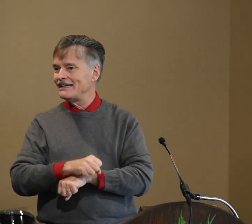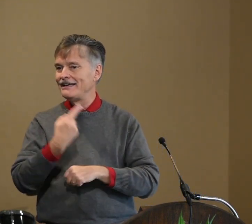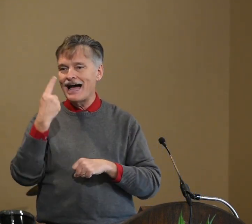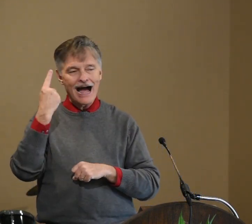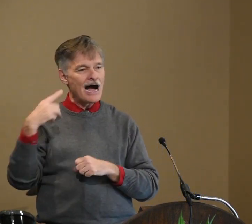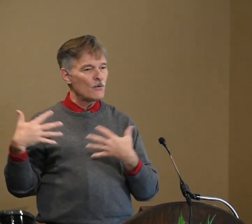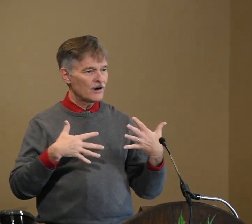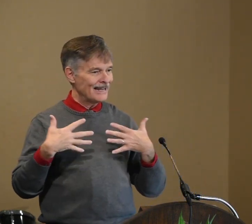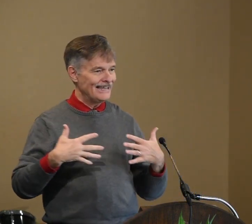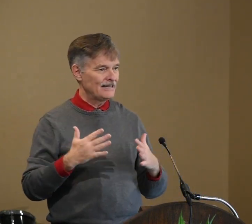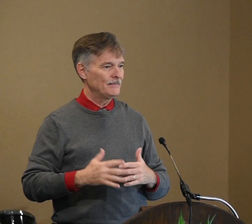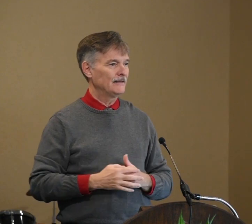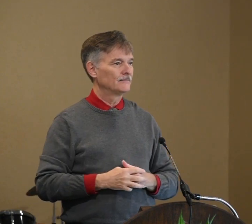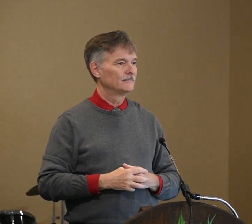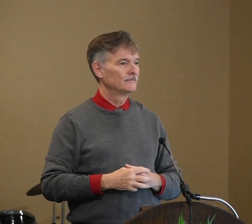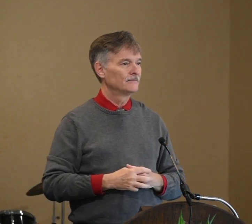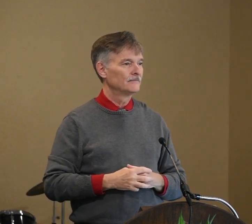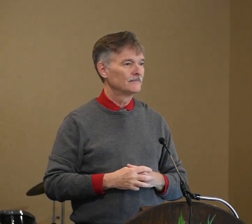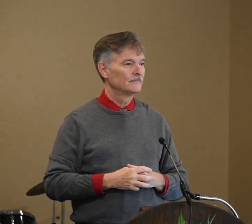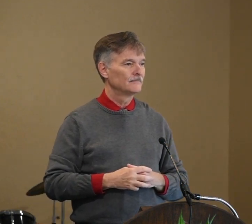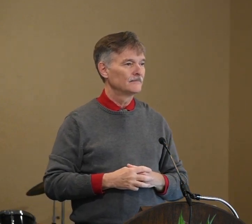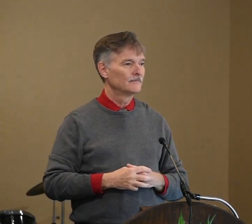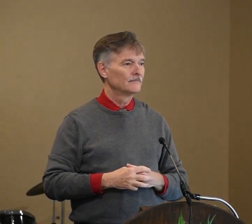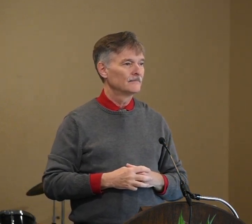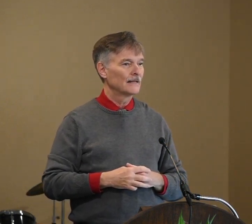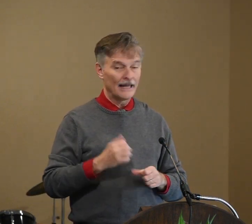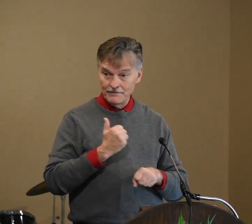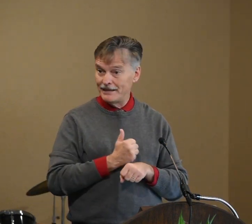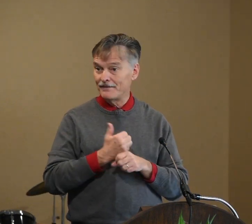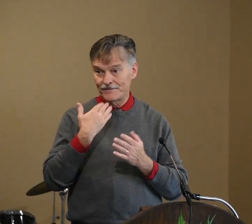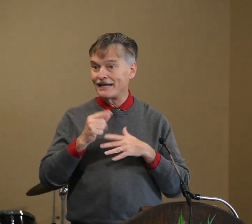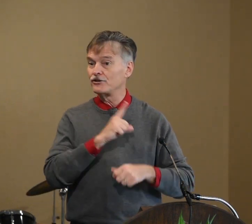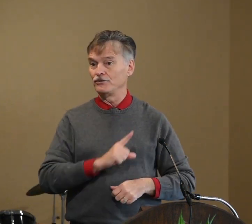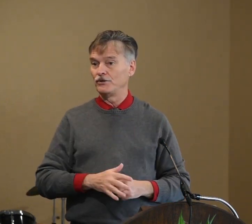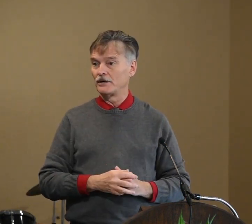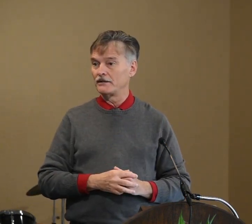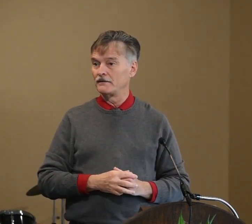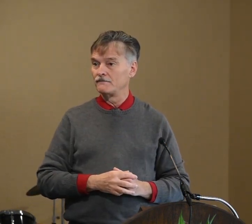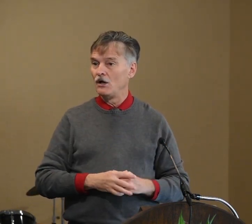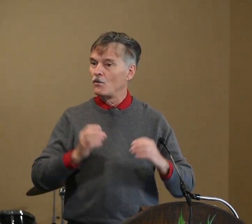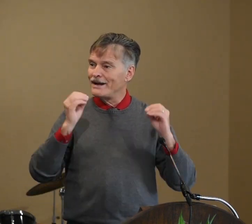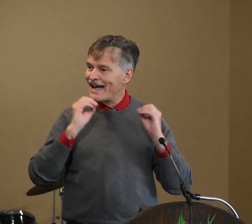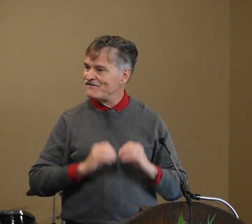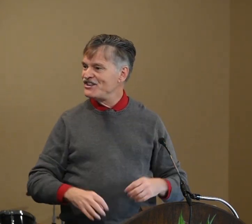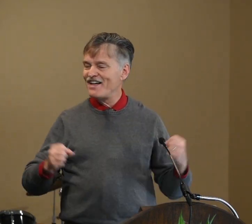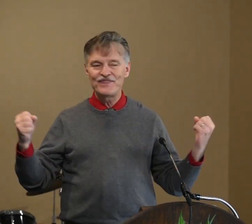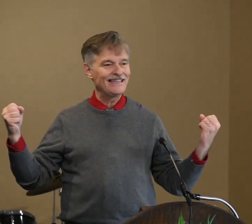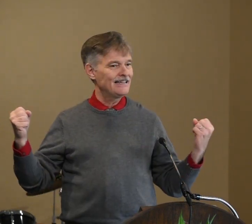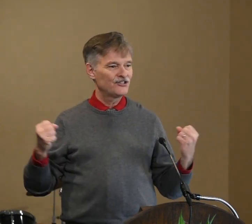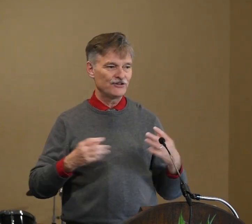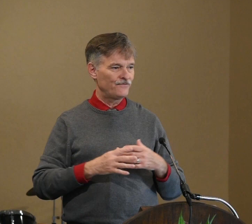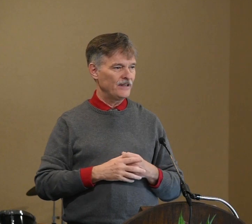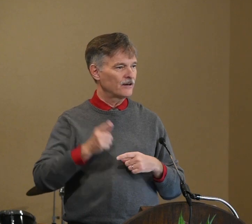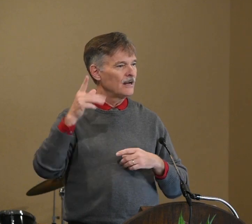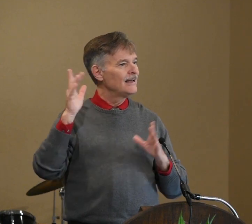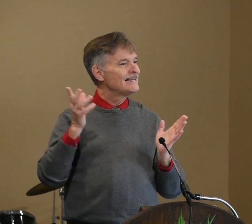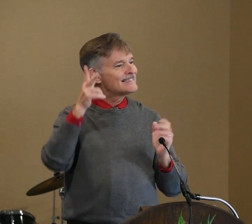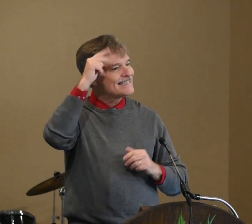defeated our enemy. Thank you, Lord. Amen. Thank you, Lord. We have nothing to fear.